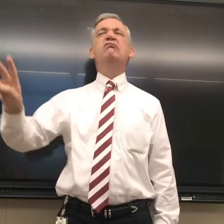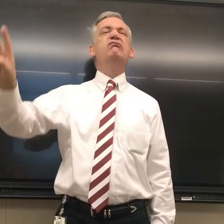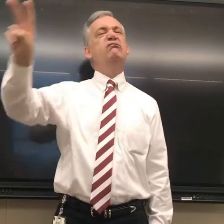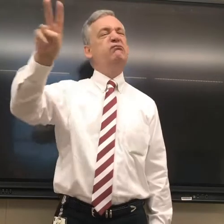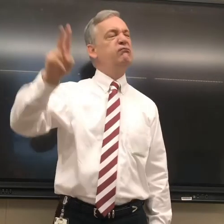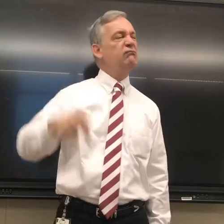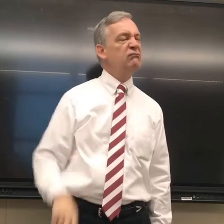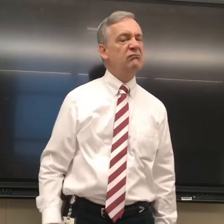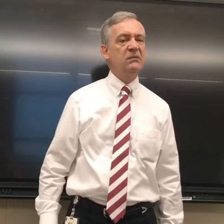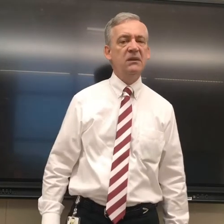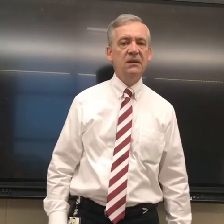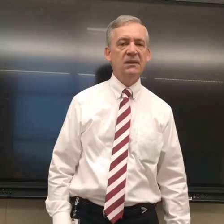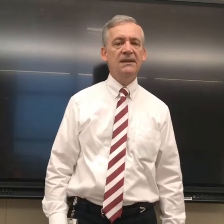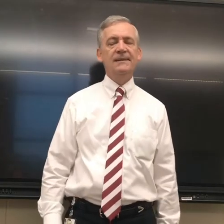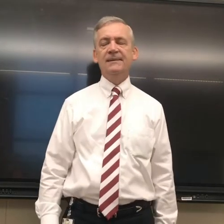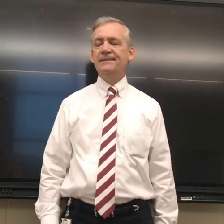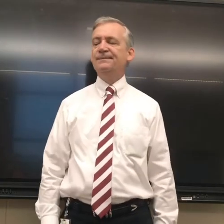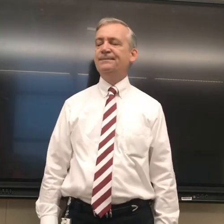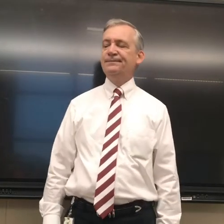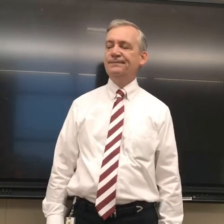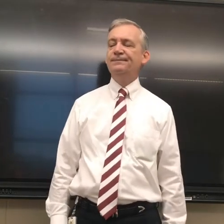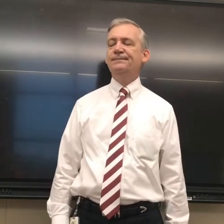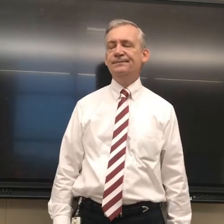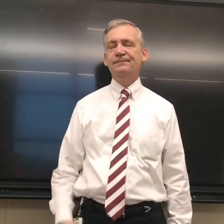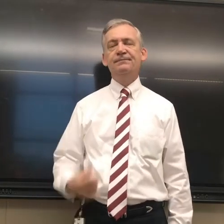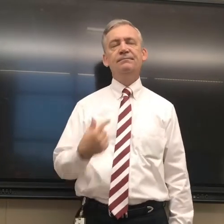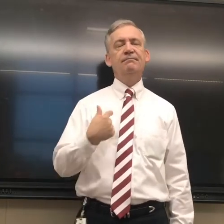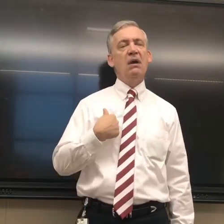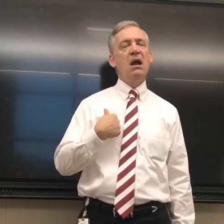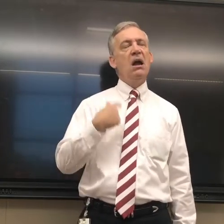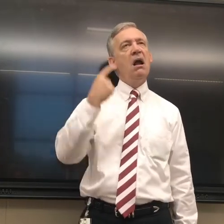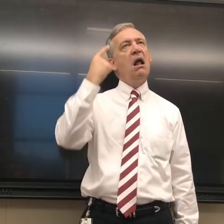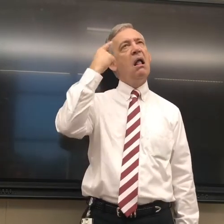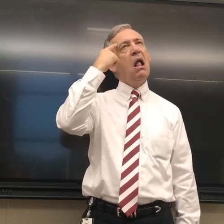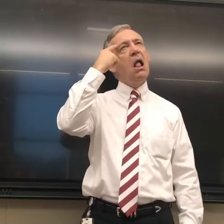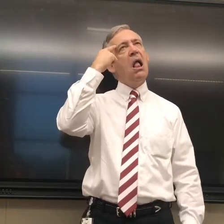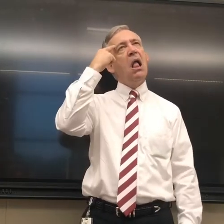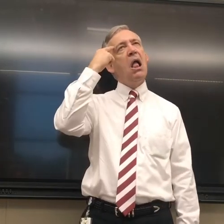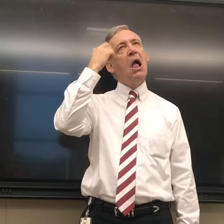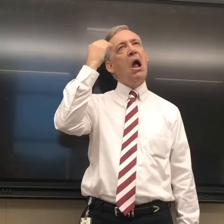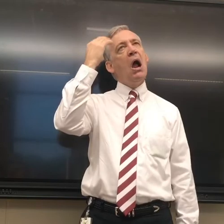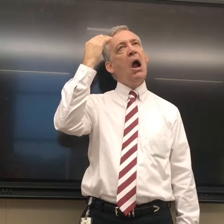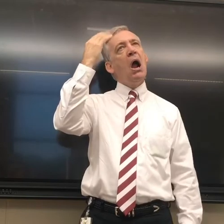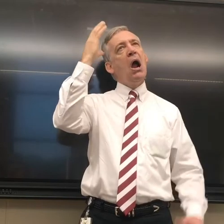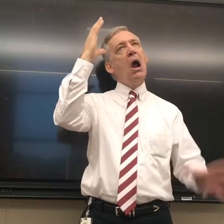I came reluctantly from my private world. "Where do you want to go? What do you want to do?"